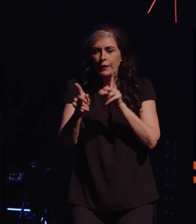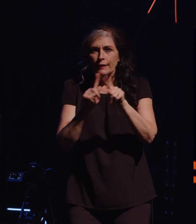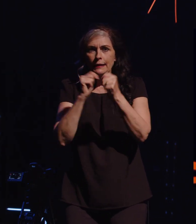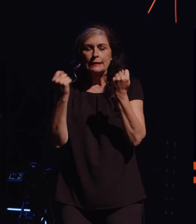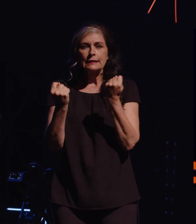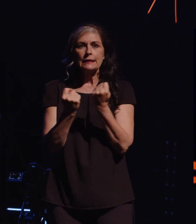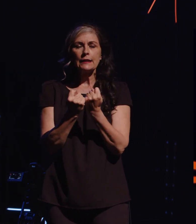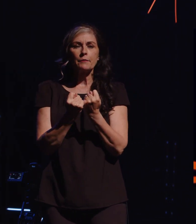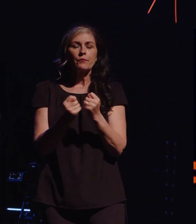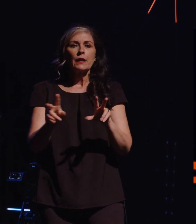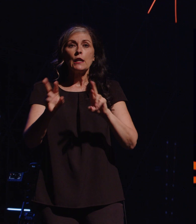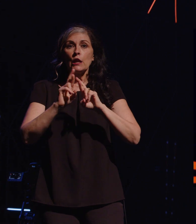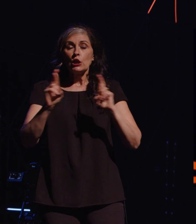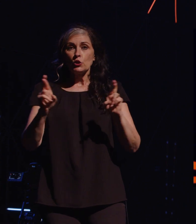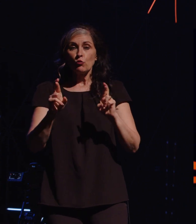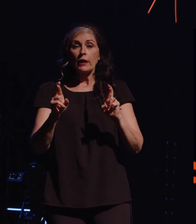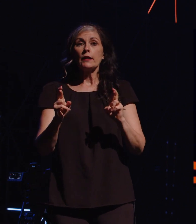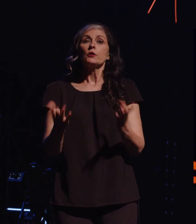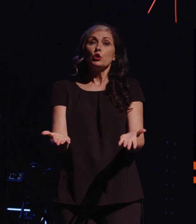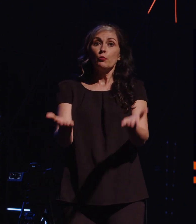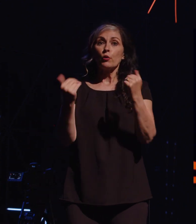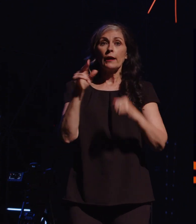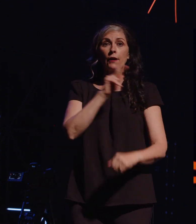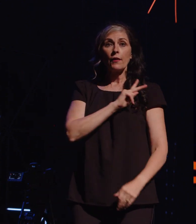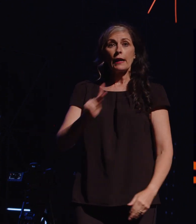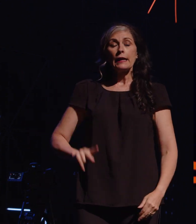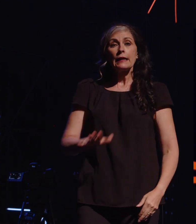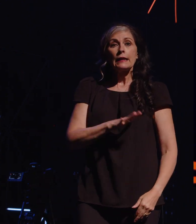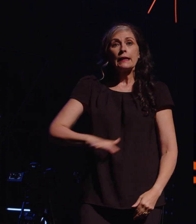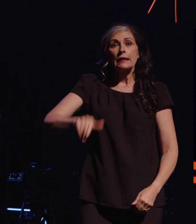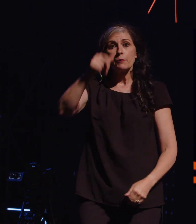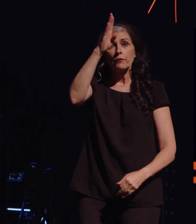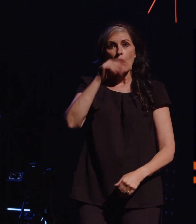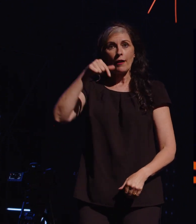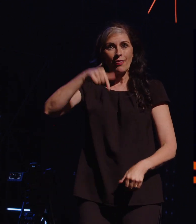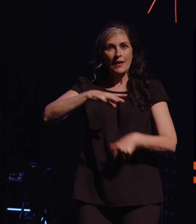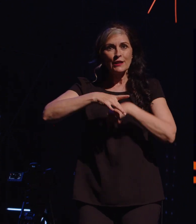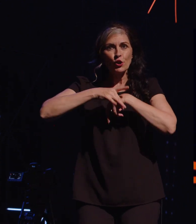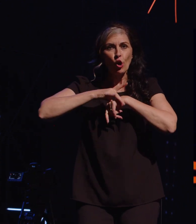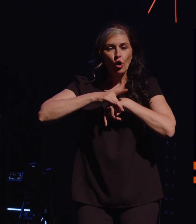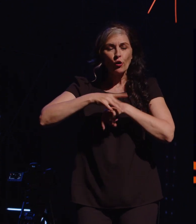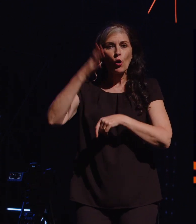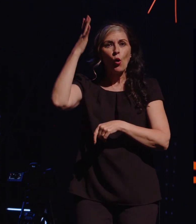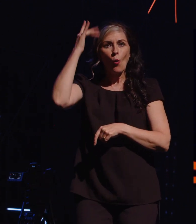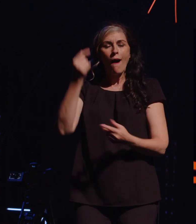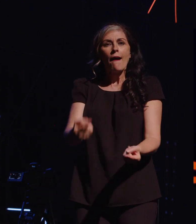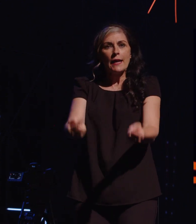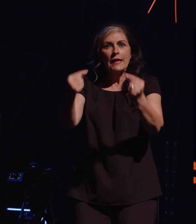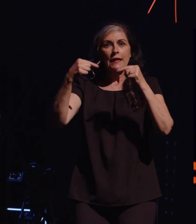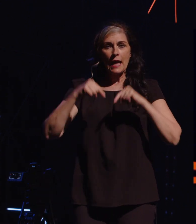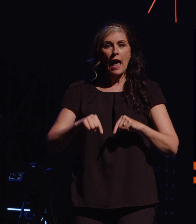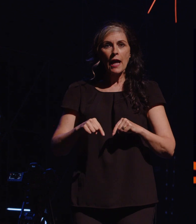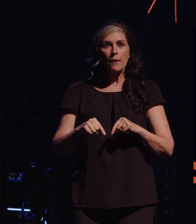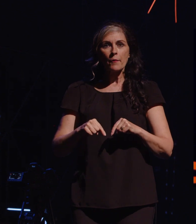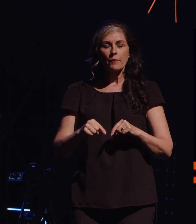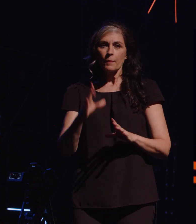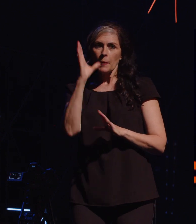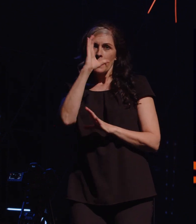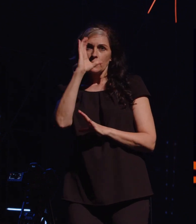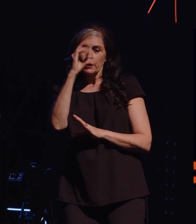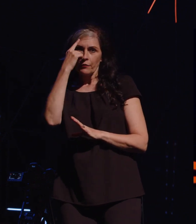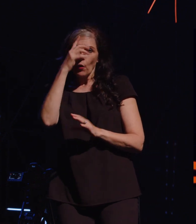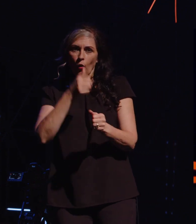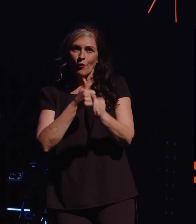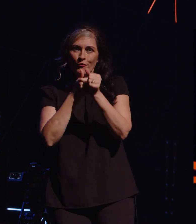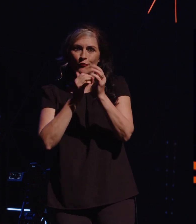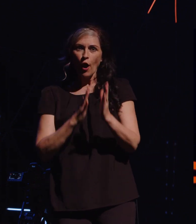He's about to bring about the kingdom of God on this earth. That's why he came. So he's looking for